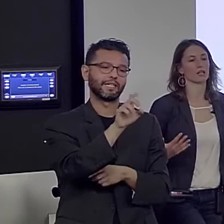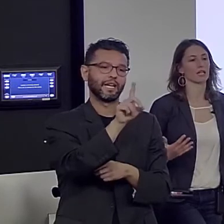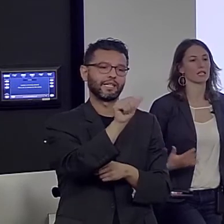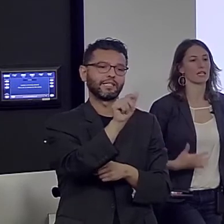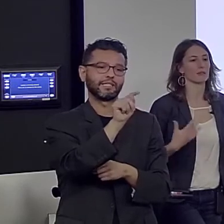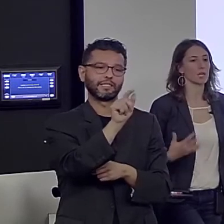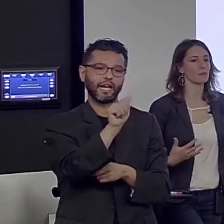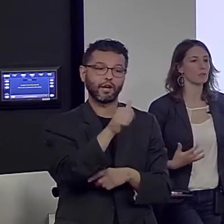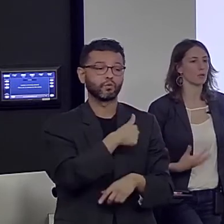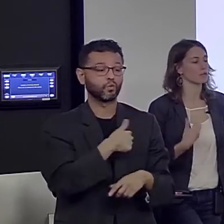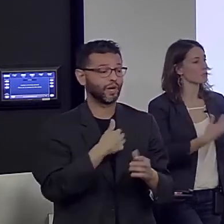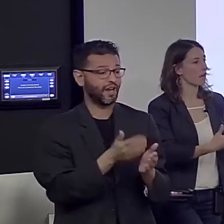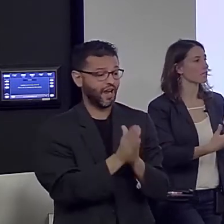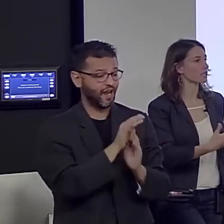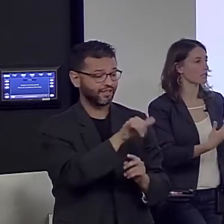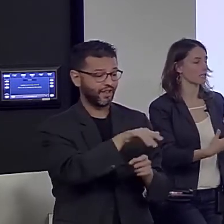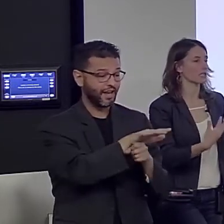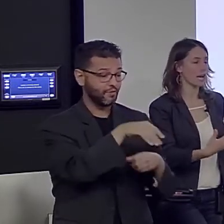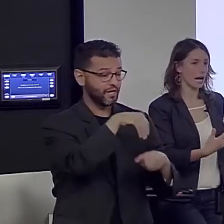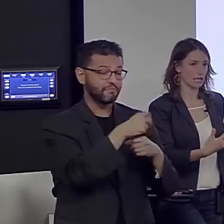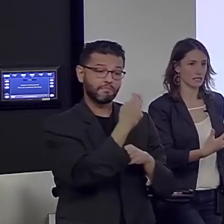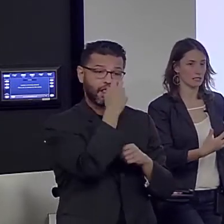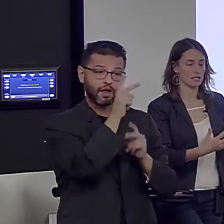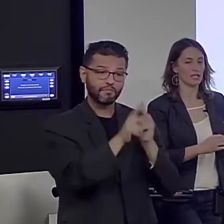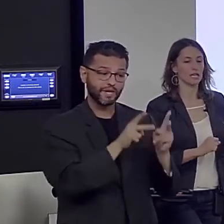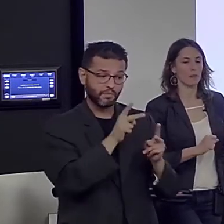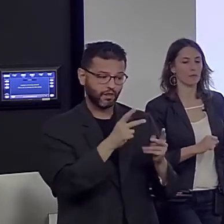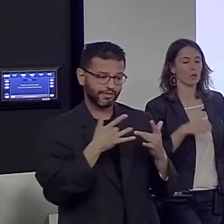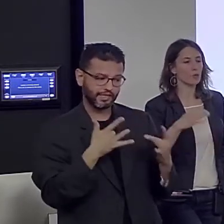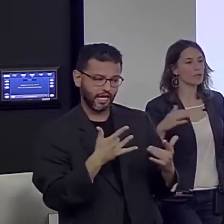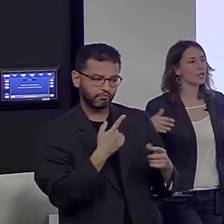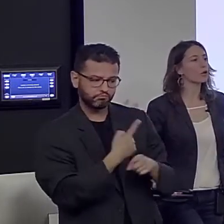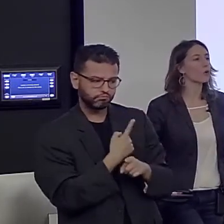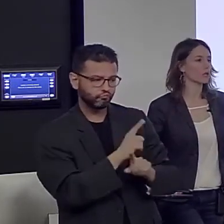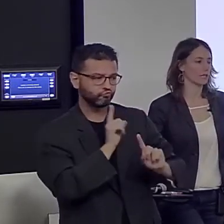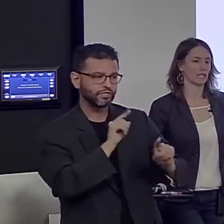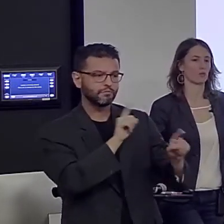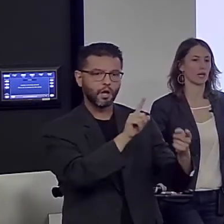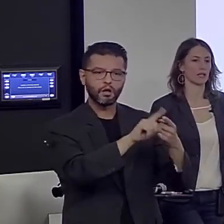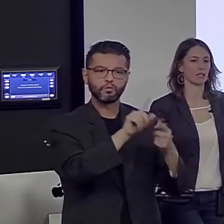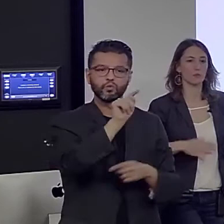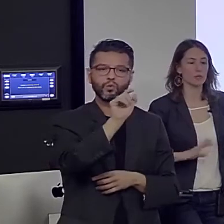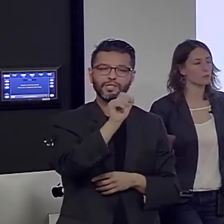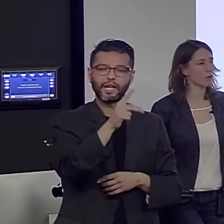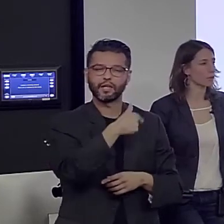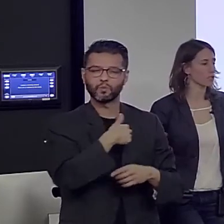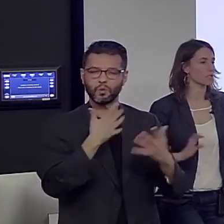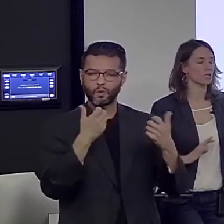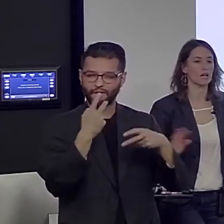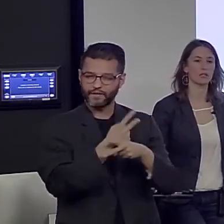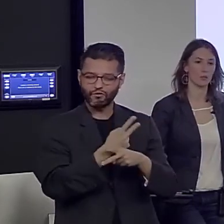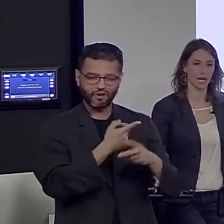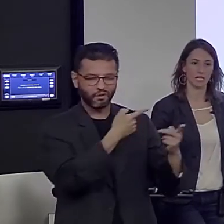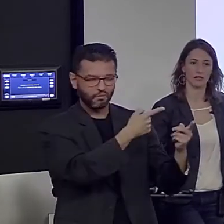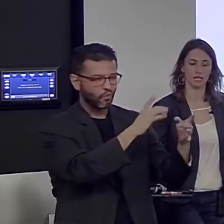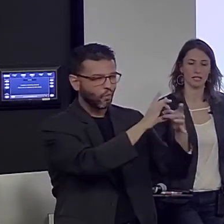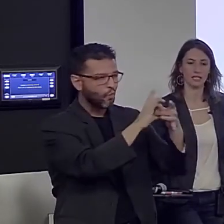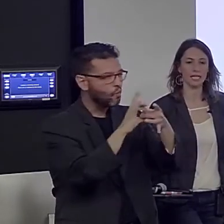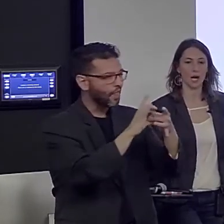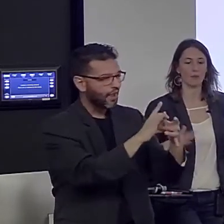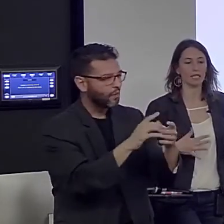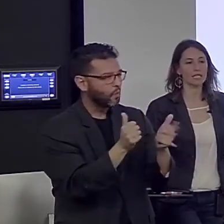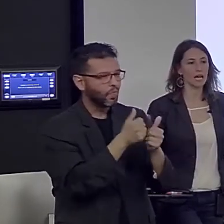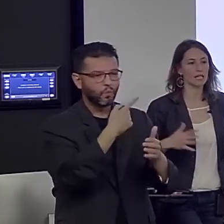cortex areas that in blind people are responding to these tasks, what are they correlated with, even when a blind person is not doing